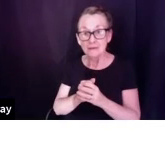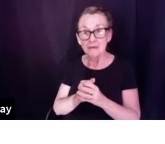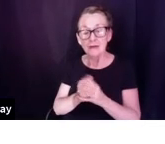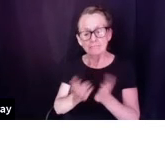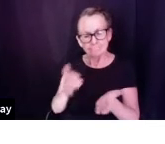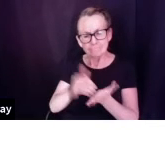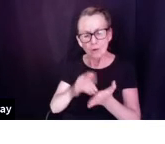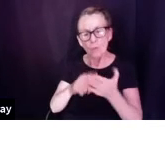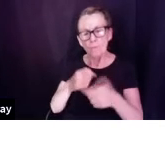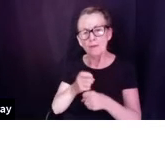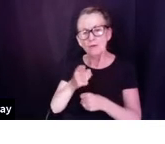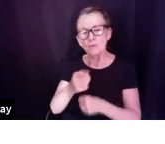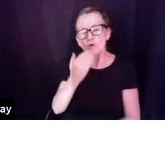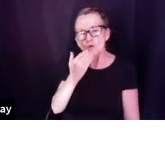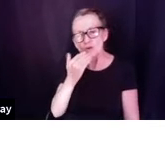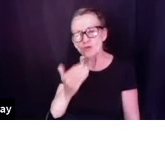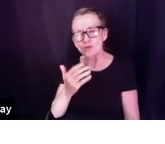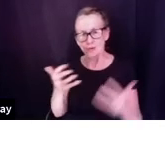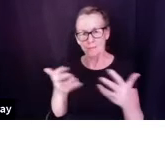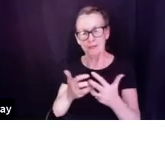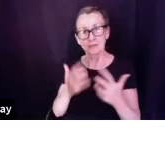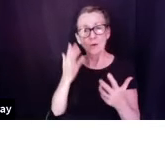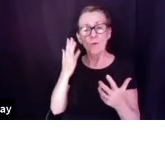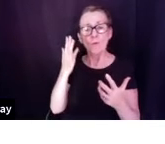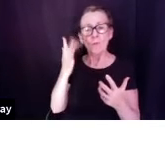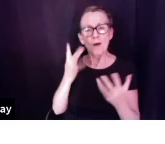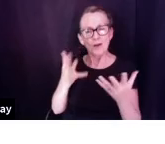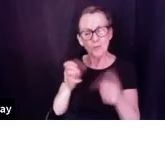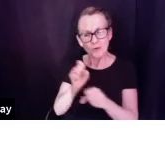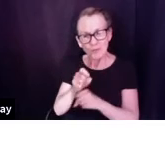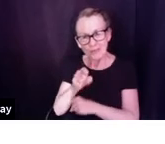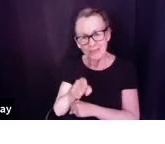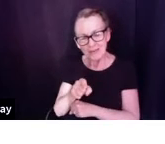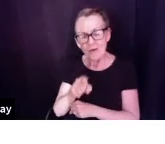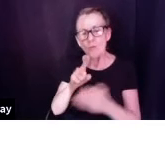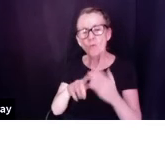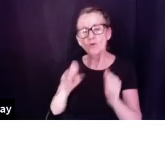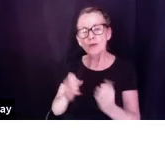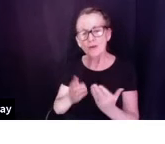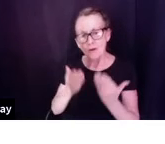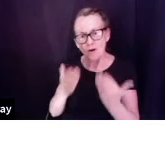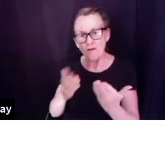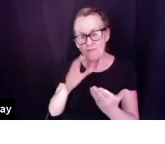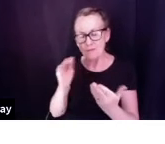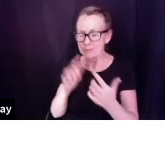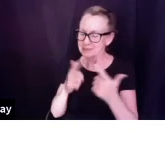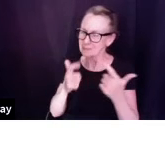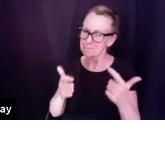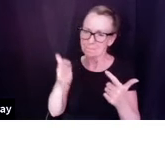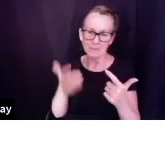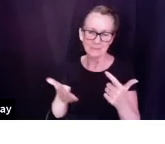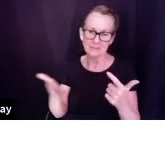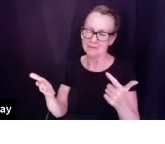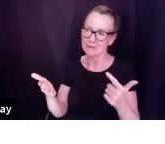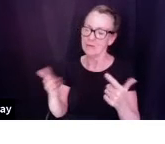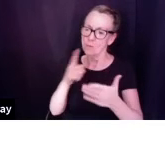what makes you a good match and why you want to work at that company, but what you can offer them. That's the biggest thing, what you